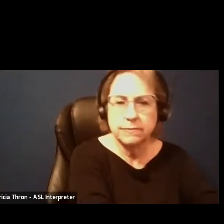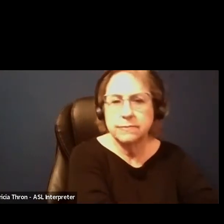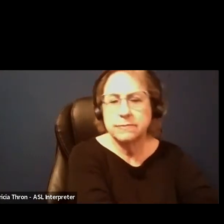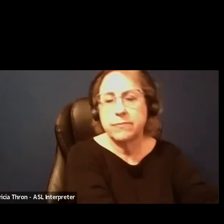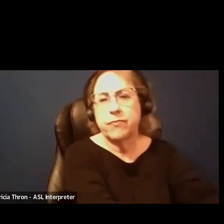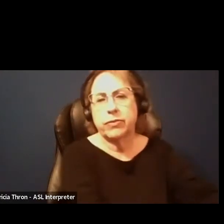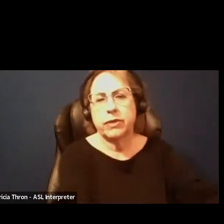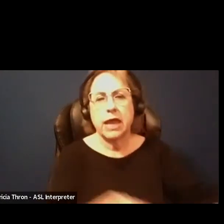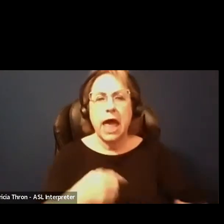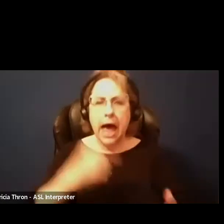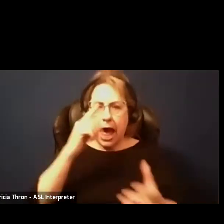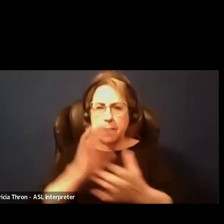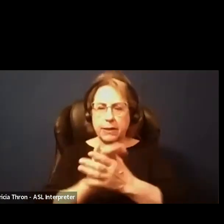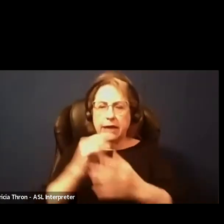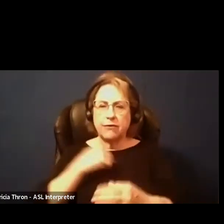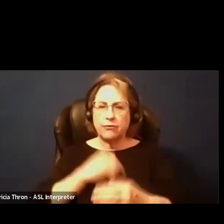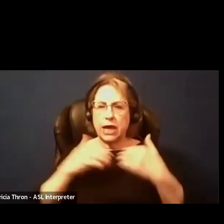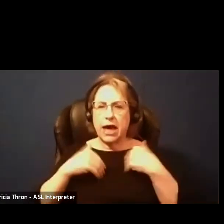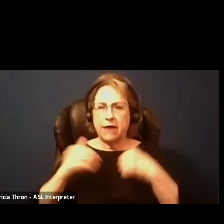I believe we have another one.